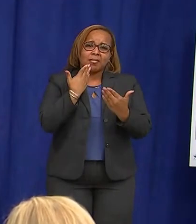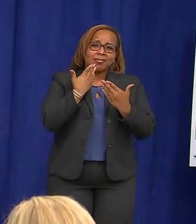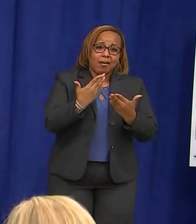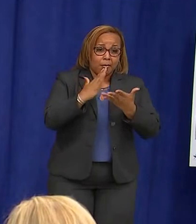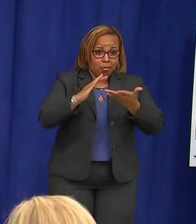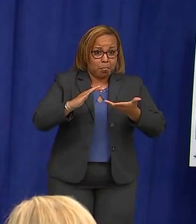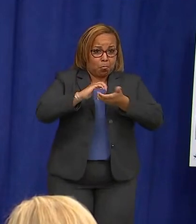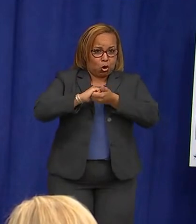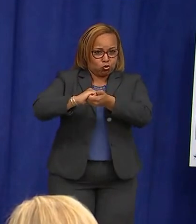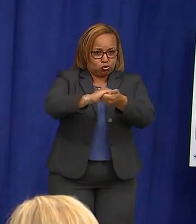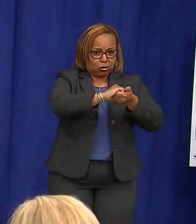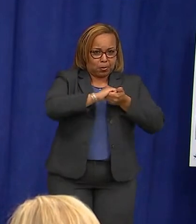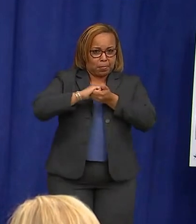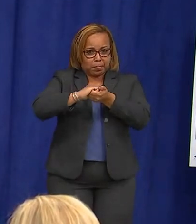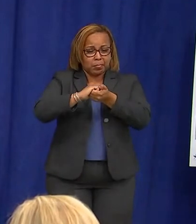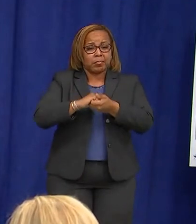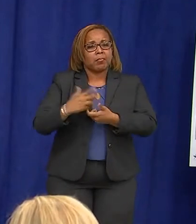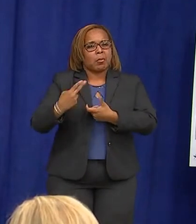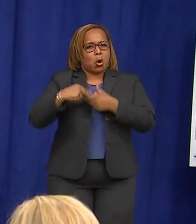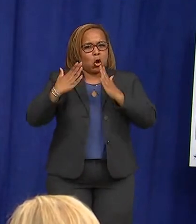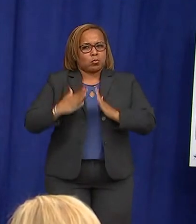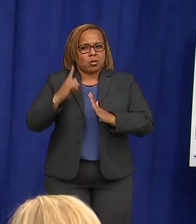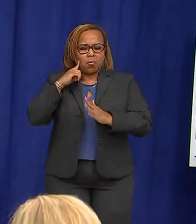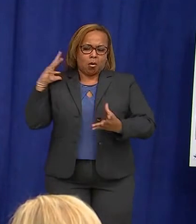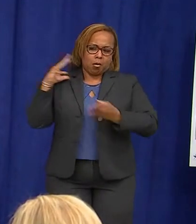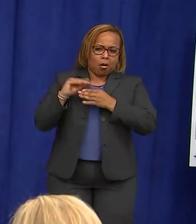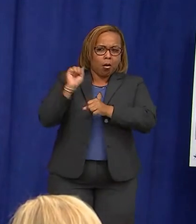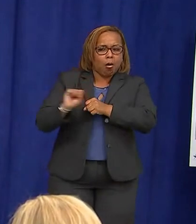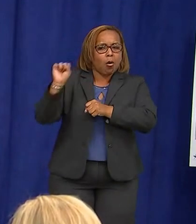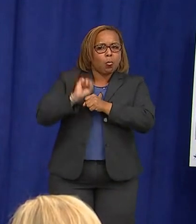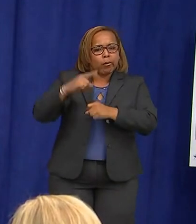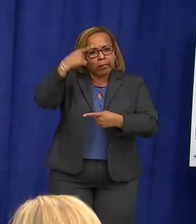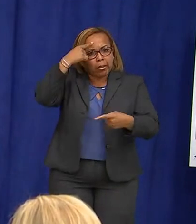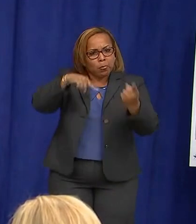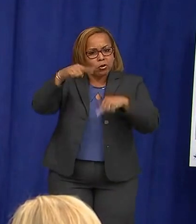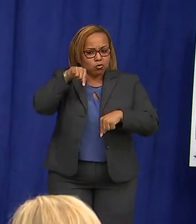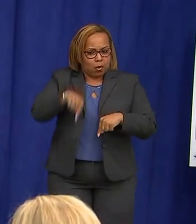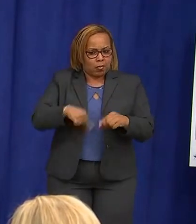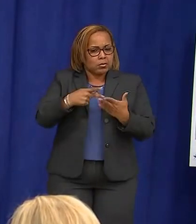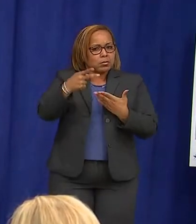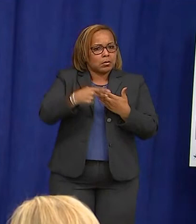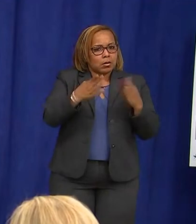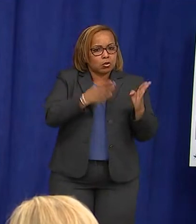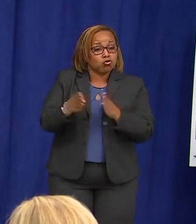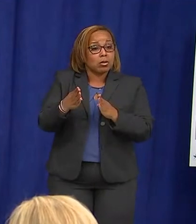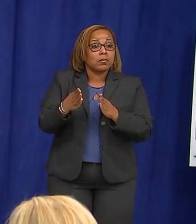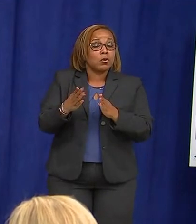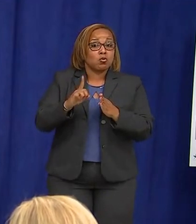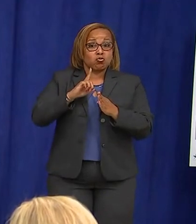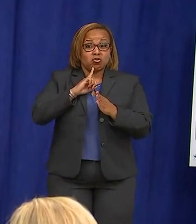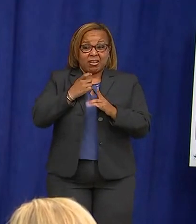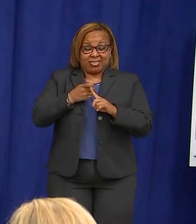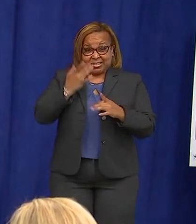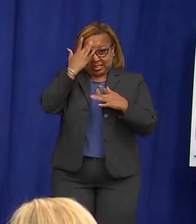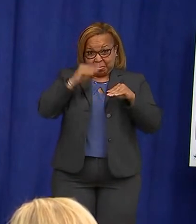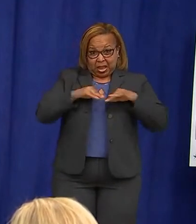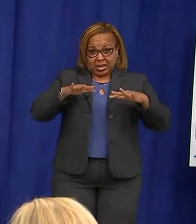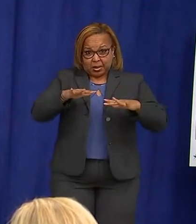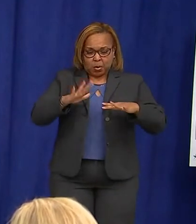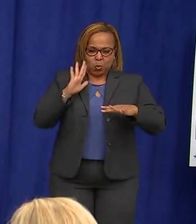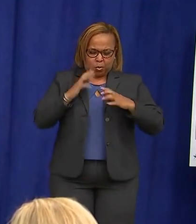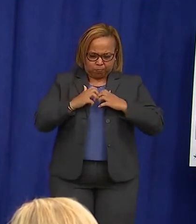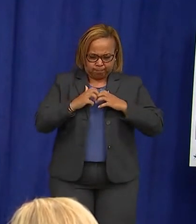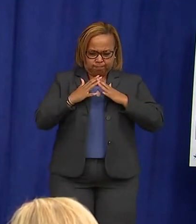the partnership and their partners for their hard work and collaboration on this initiative. In order to emerge from this pandemic as a